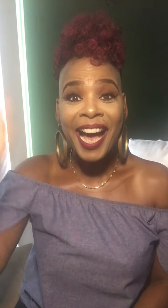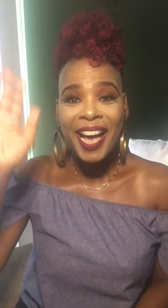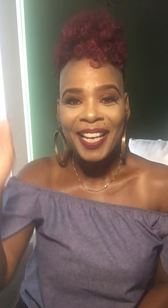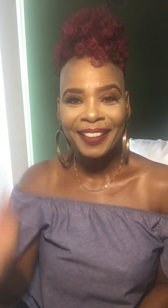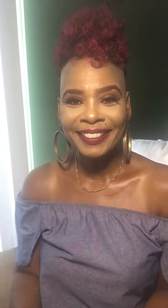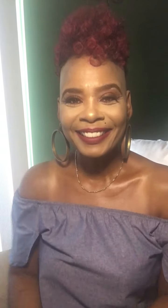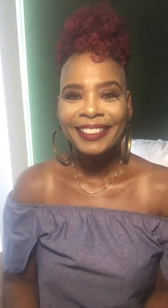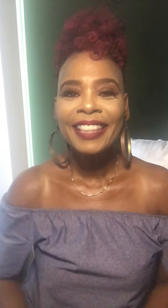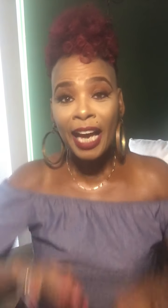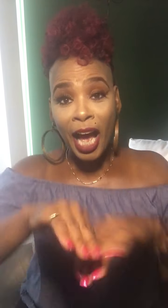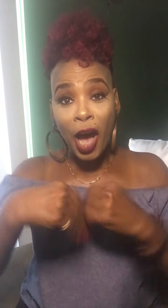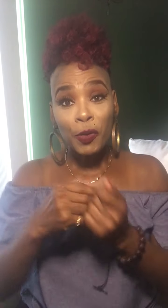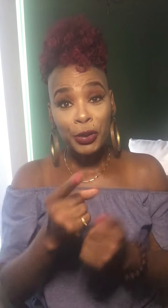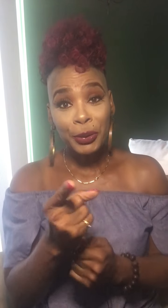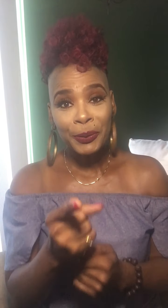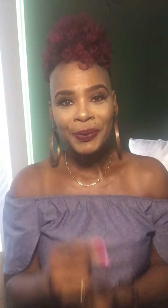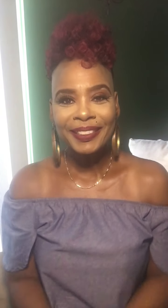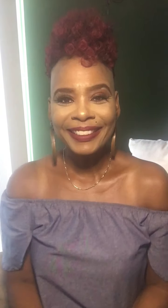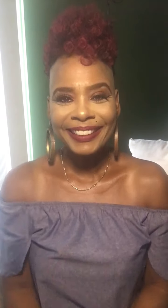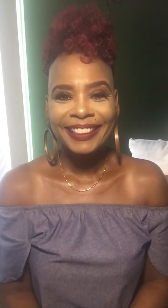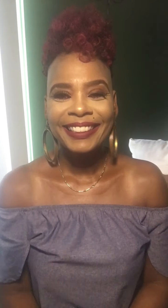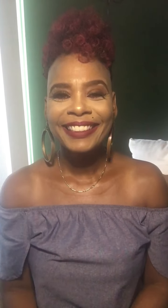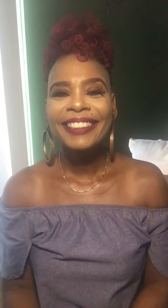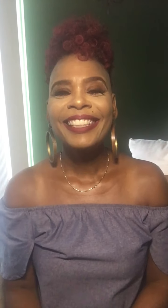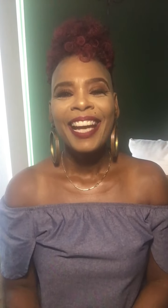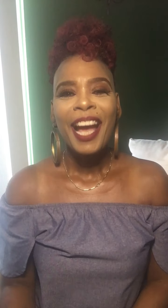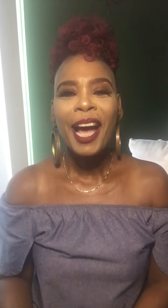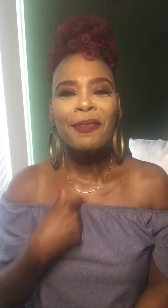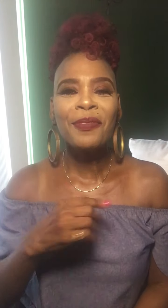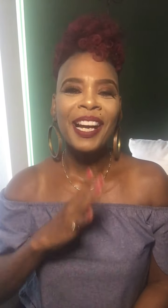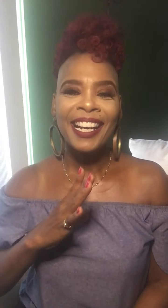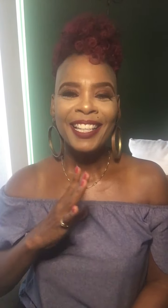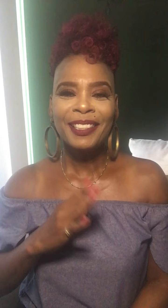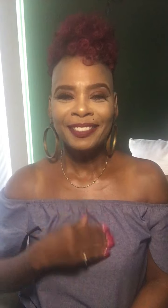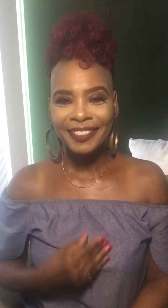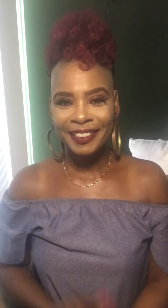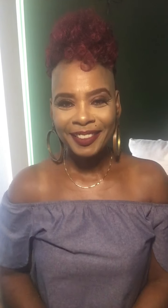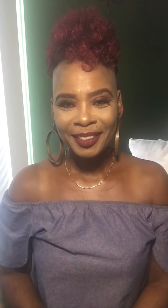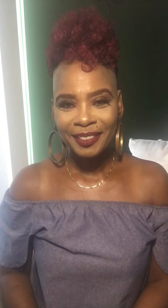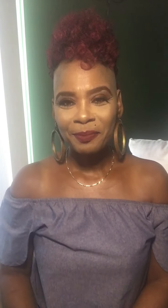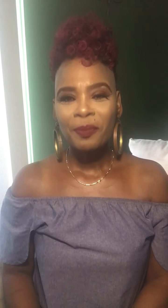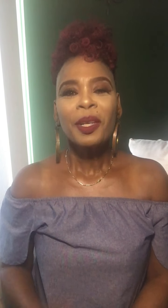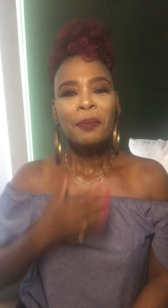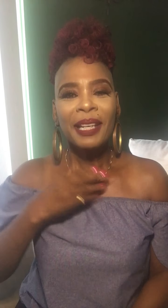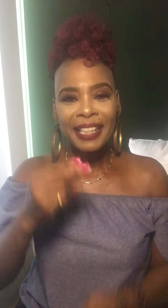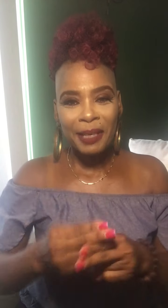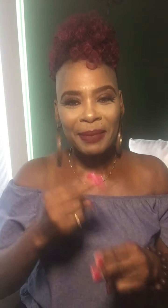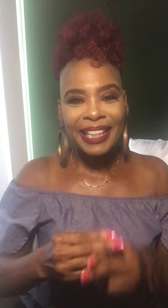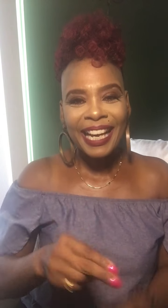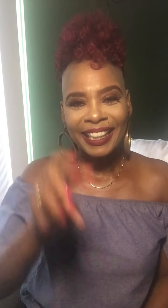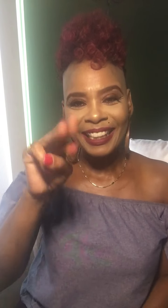Hi, how are you? I'm fine. My name Miyan,